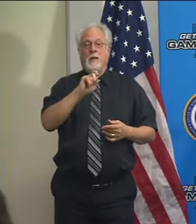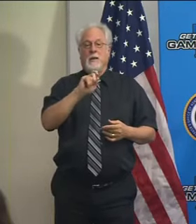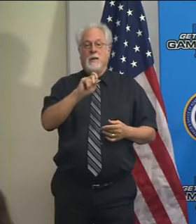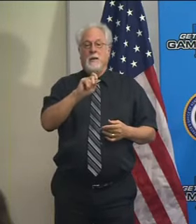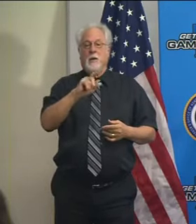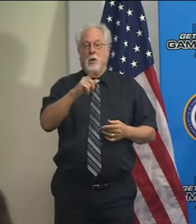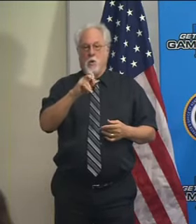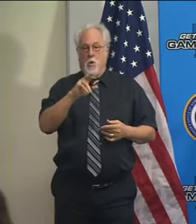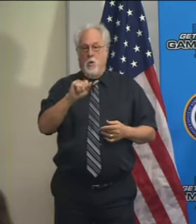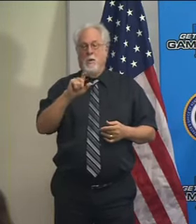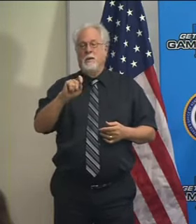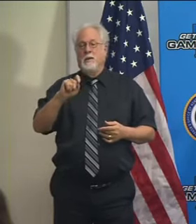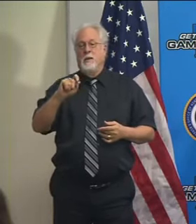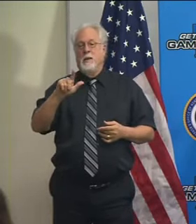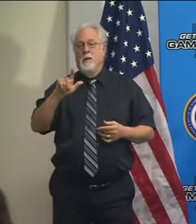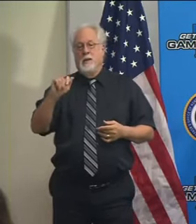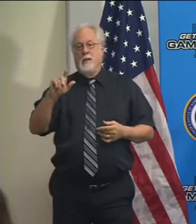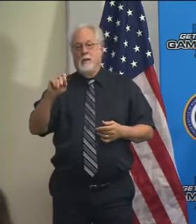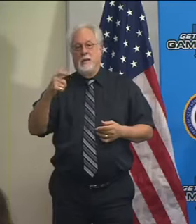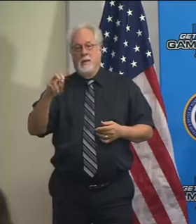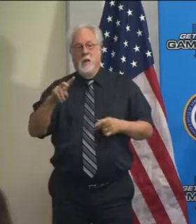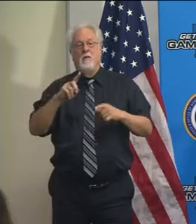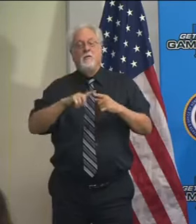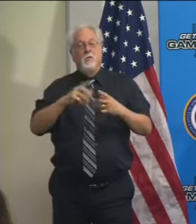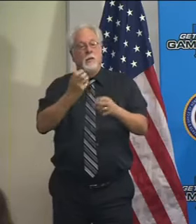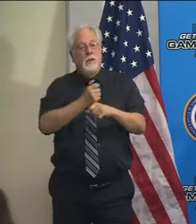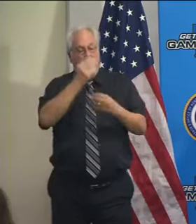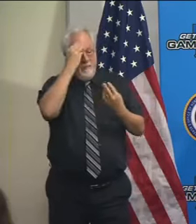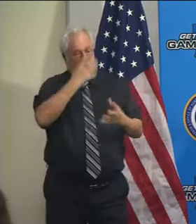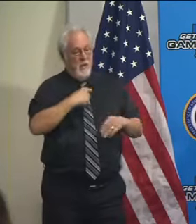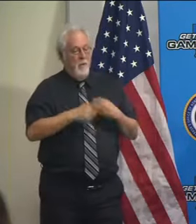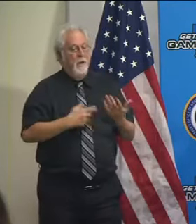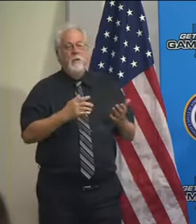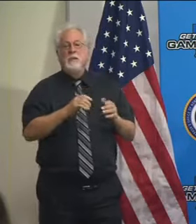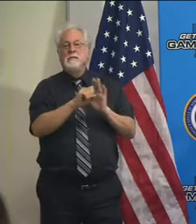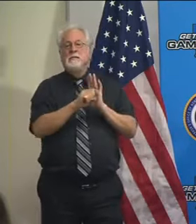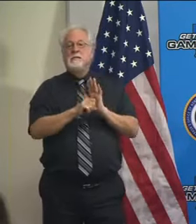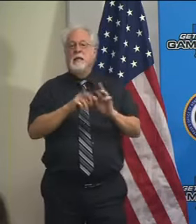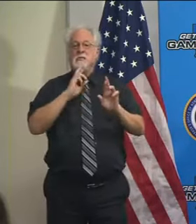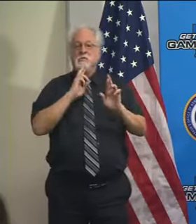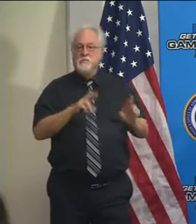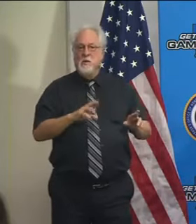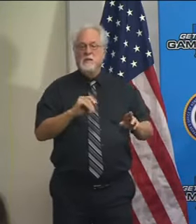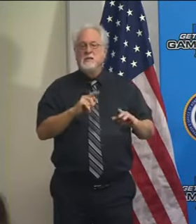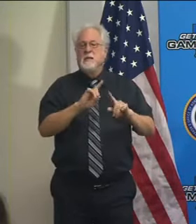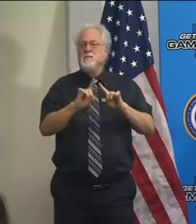hurricanelaura.la.gov in order to get information about the state's response and different